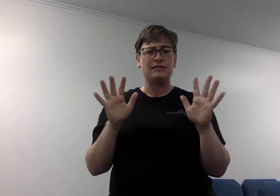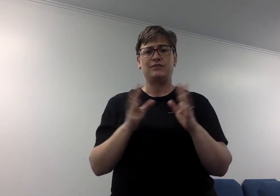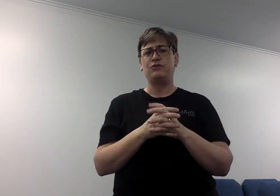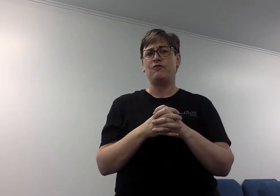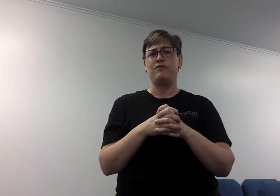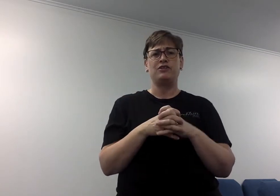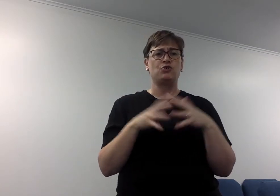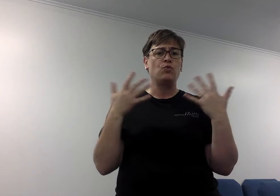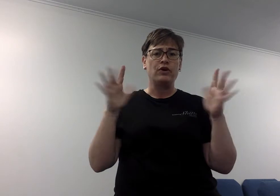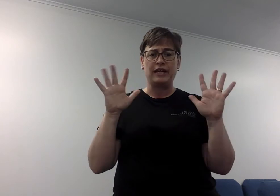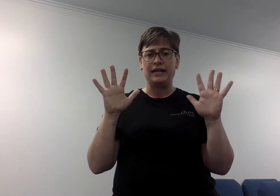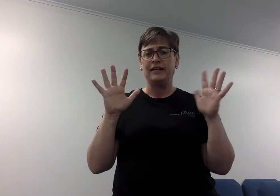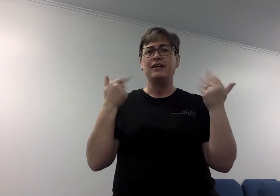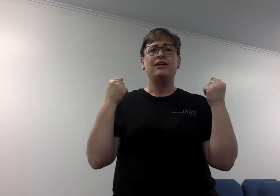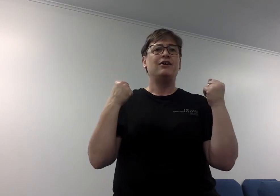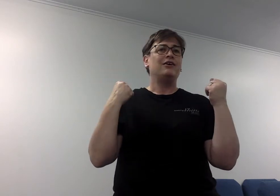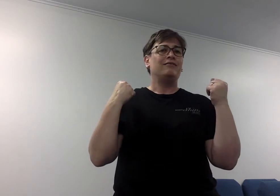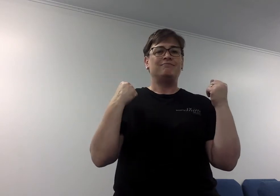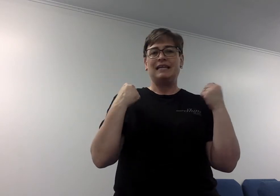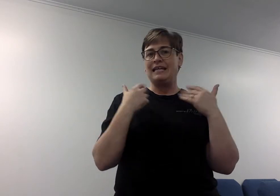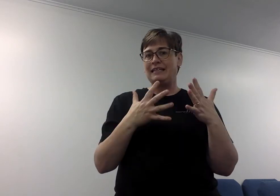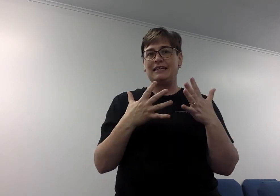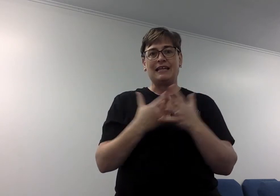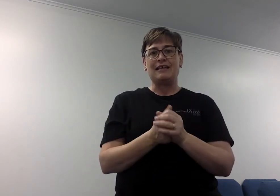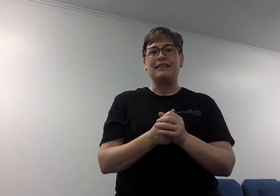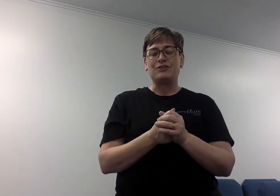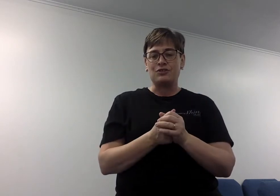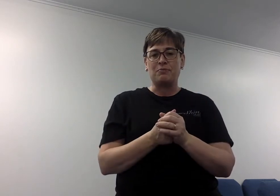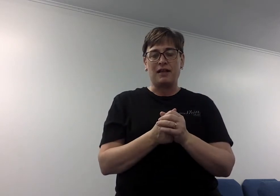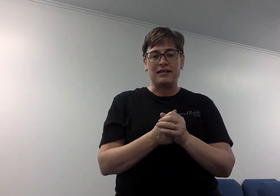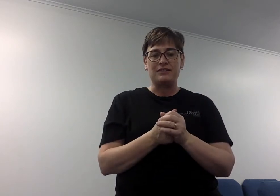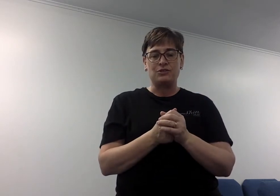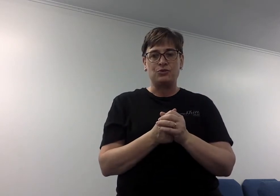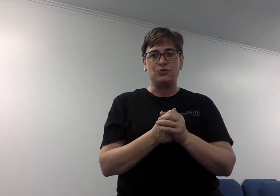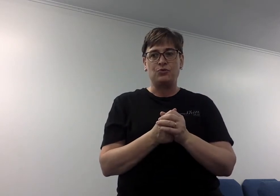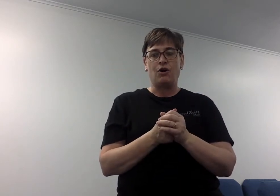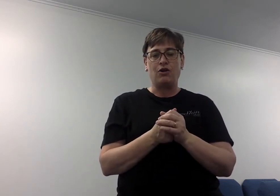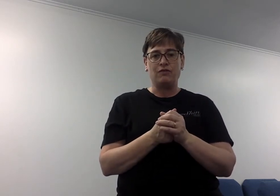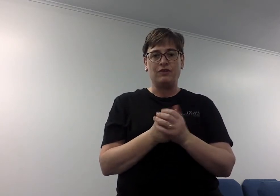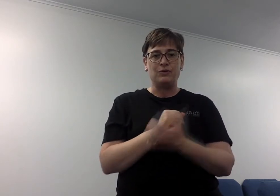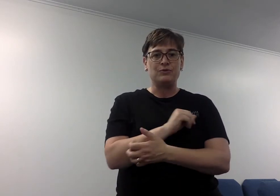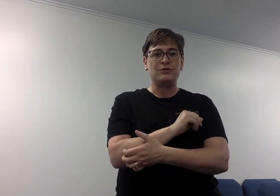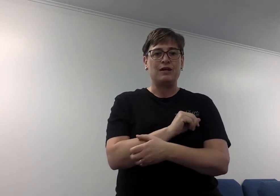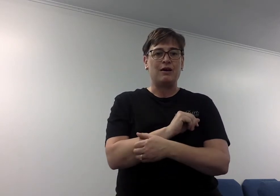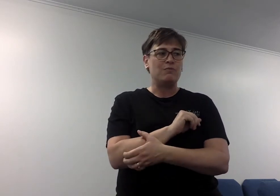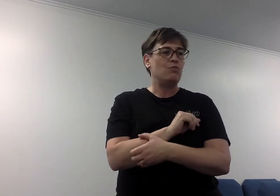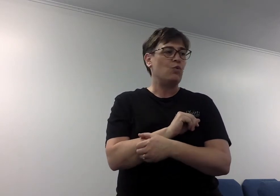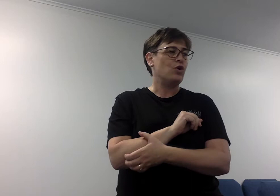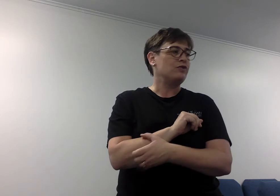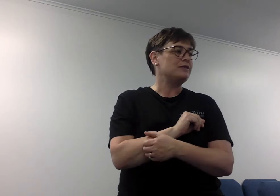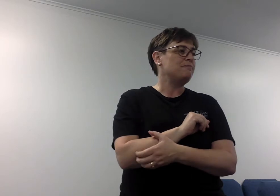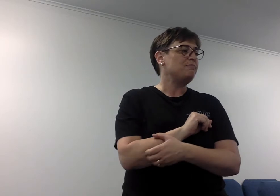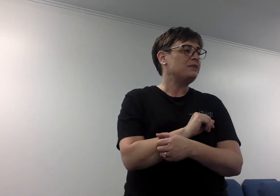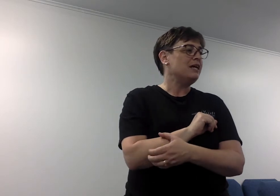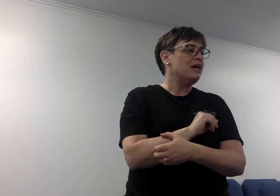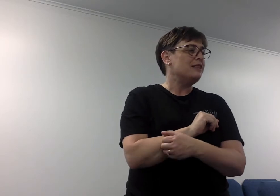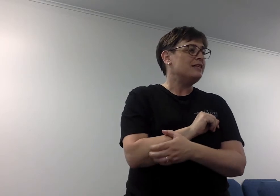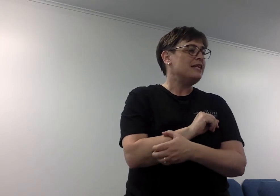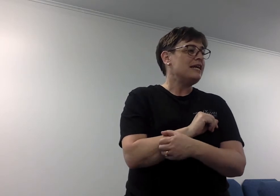you're finished working. Anything that just applies to all of those words. The